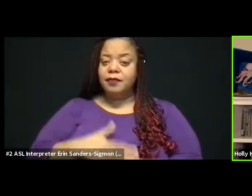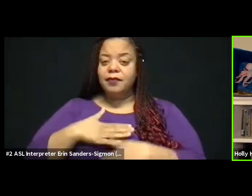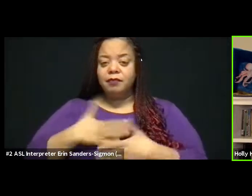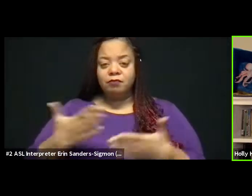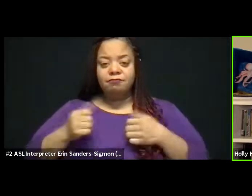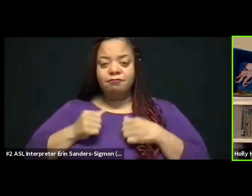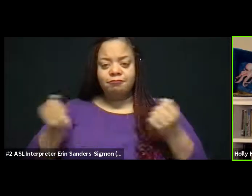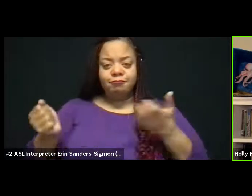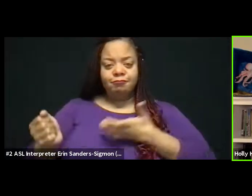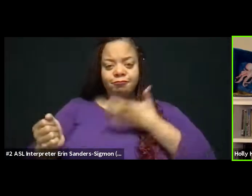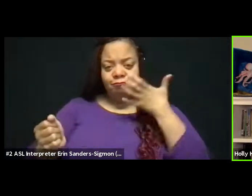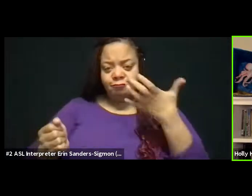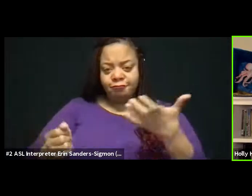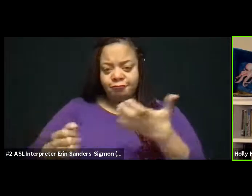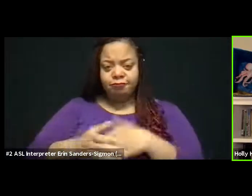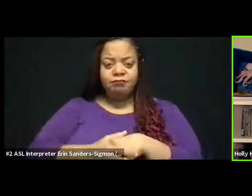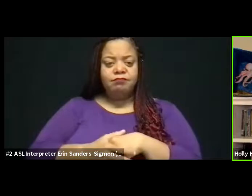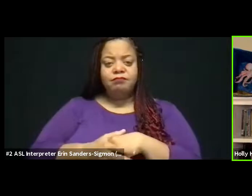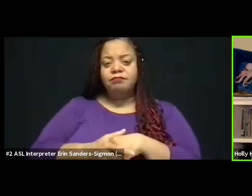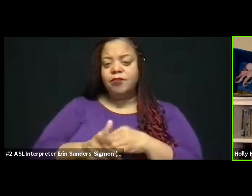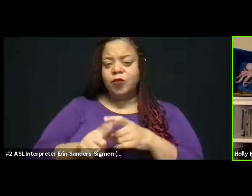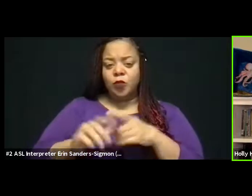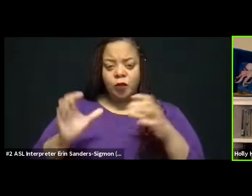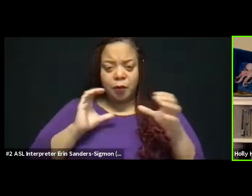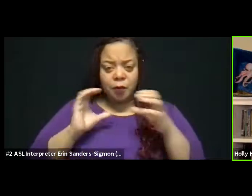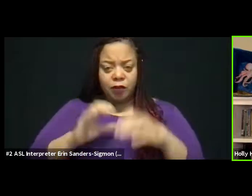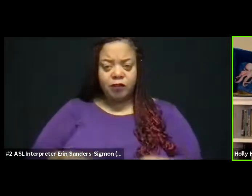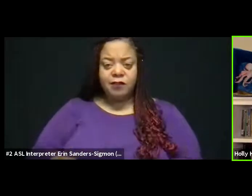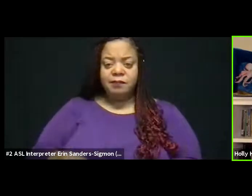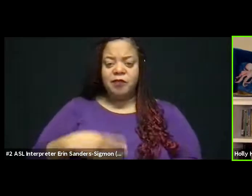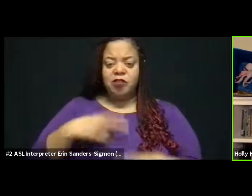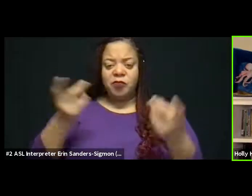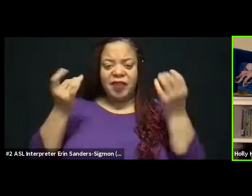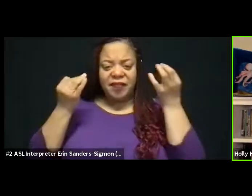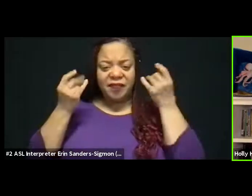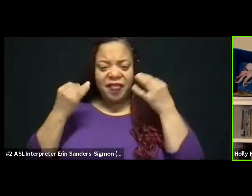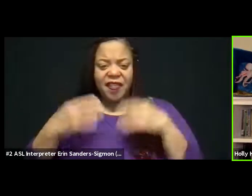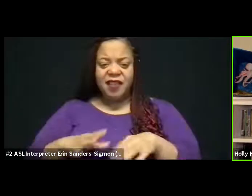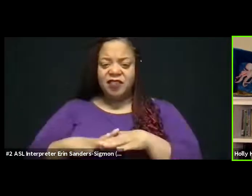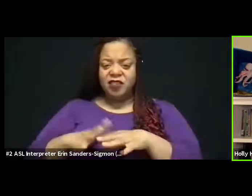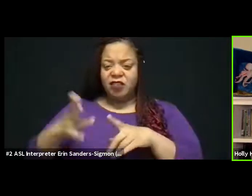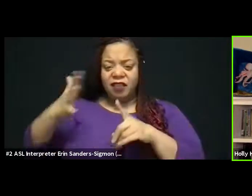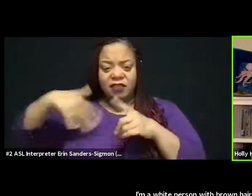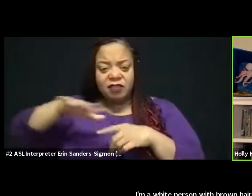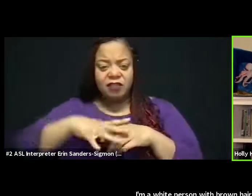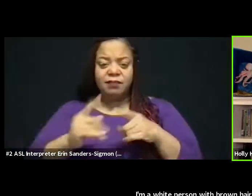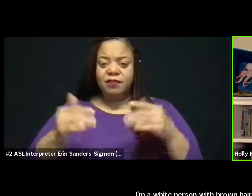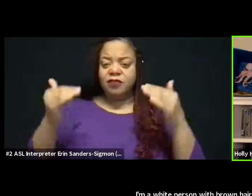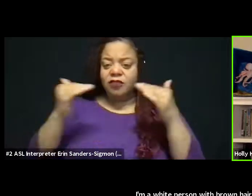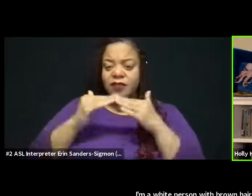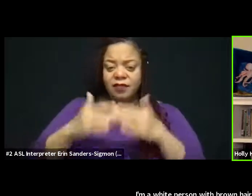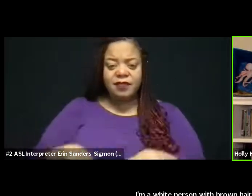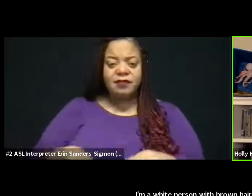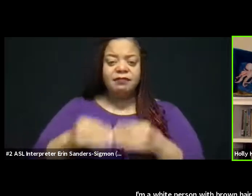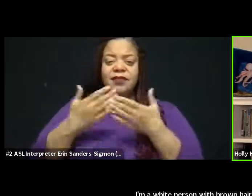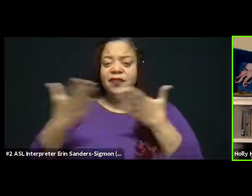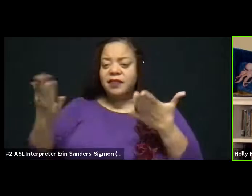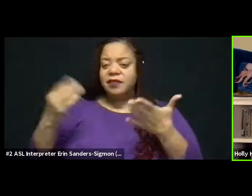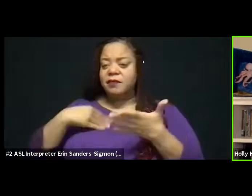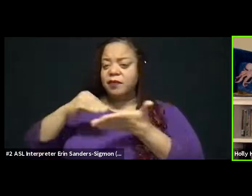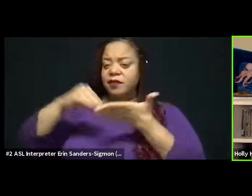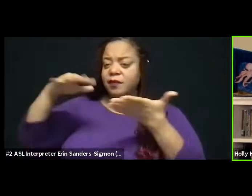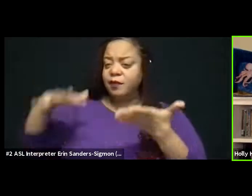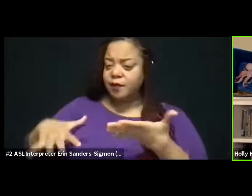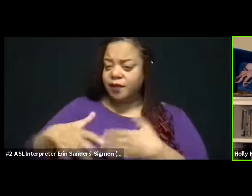those around me, whether it's my colleagues or my students. I think over time, my work in the classroom has